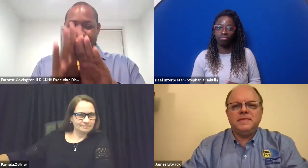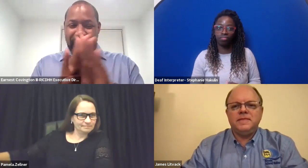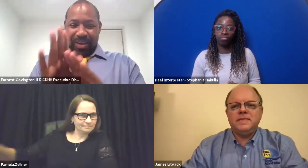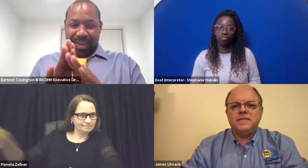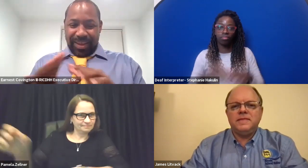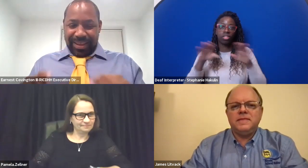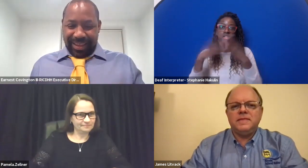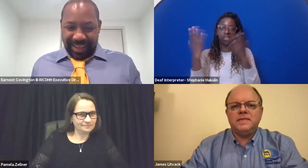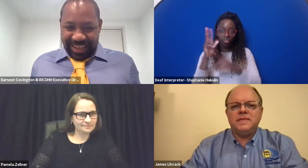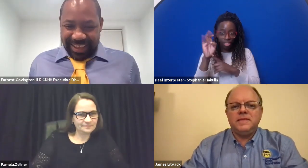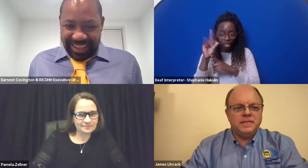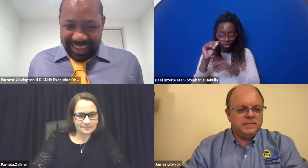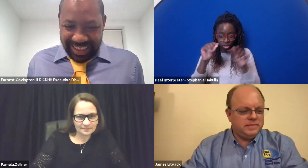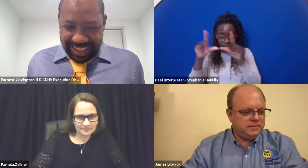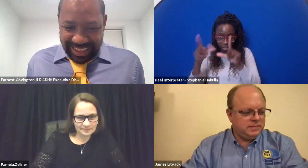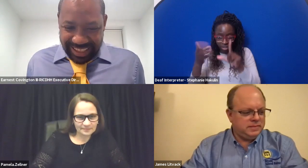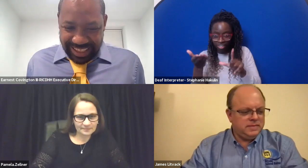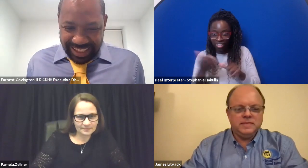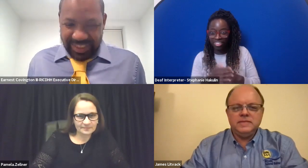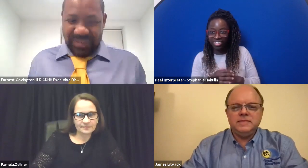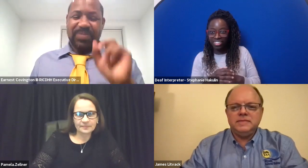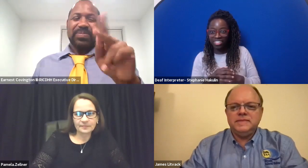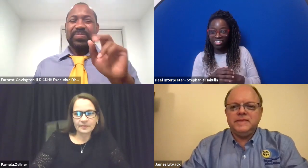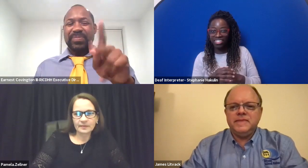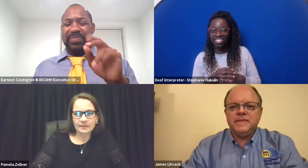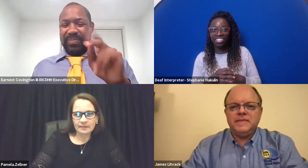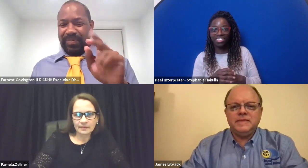here, but it won't let me open the window. Oh.